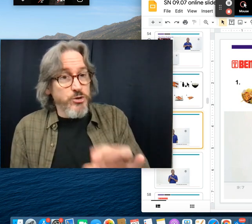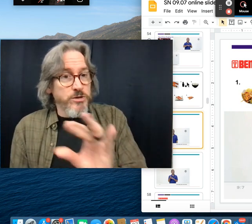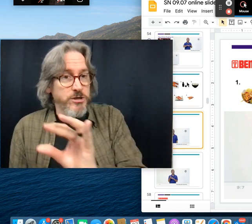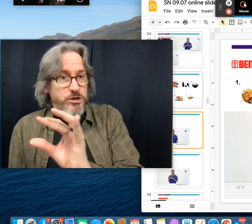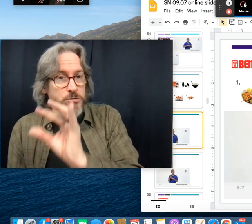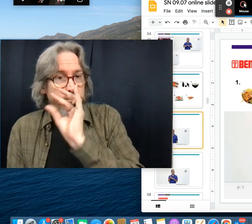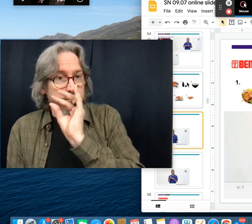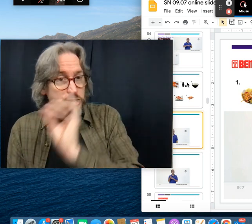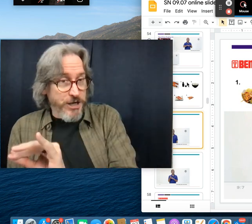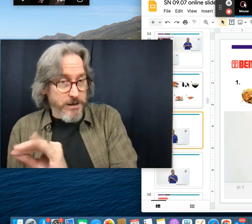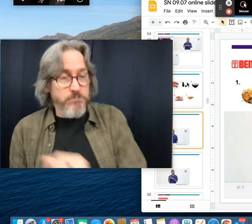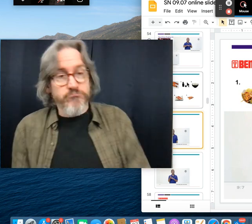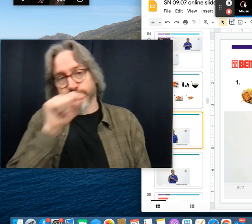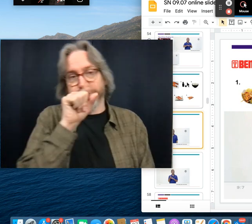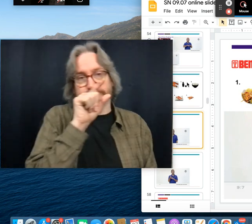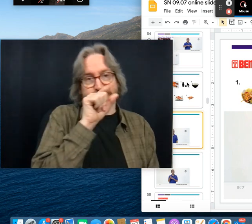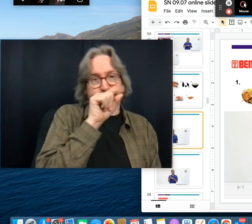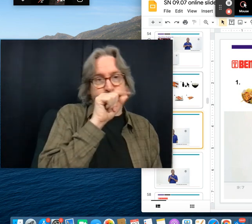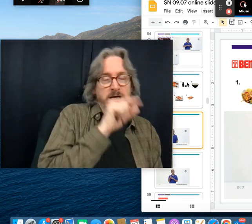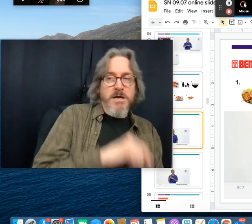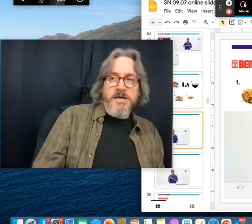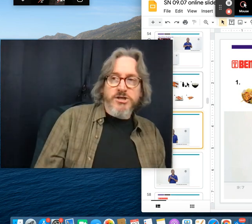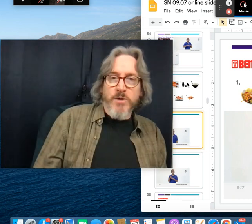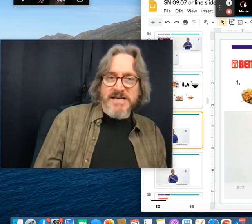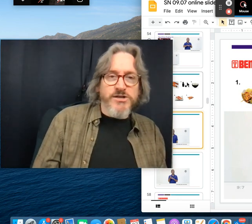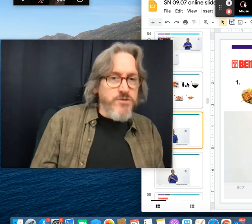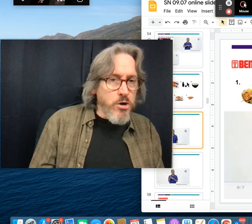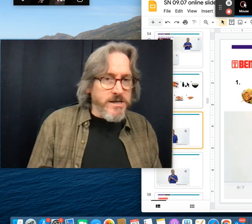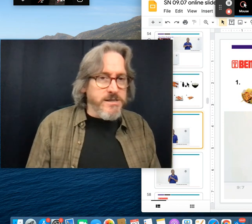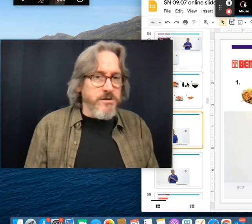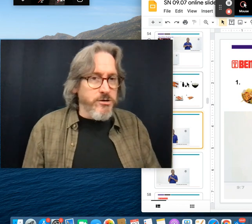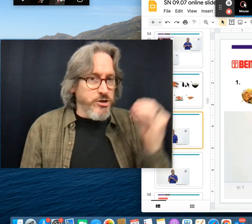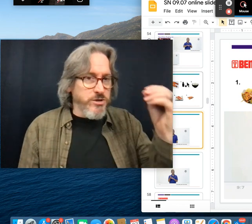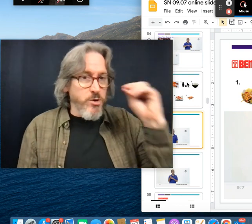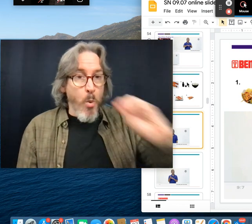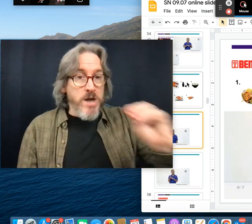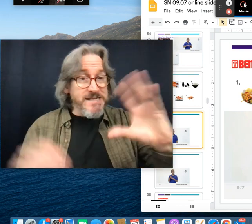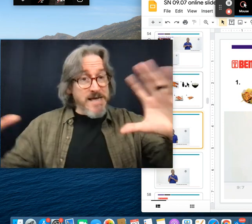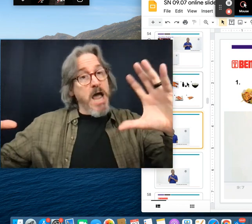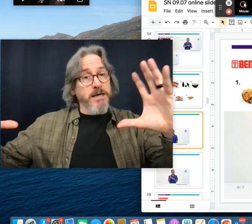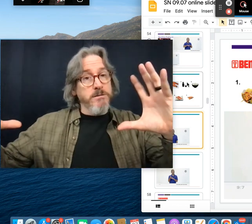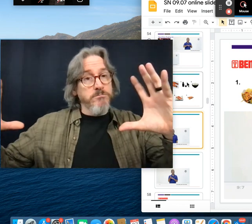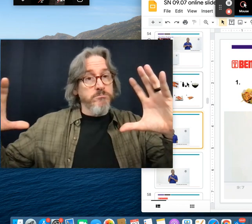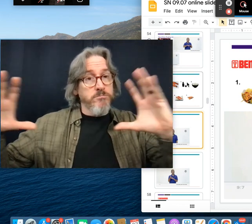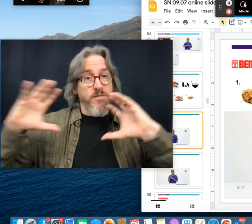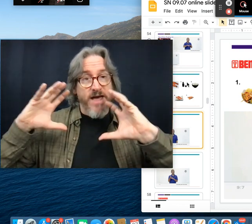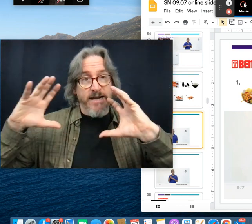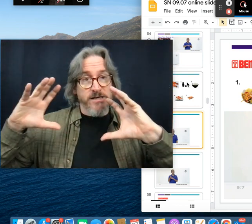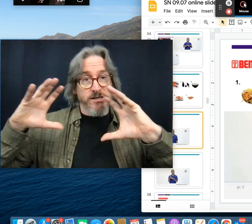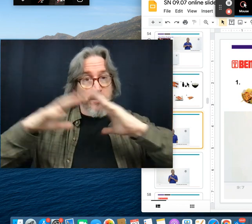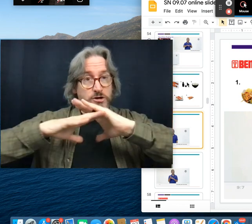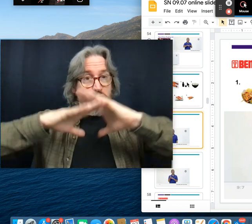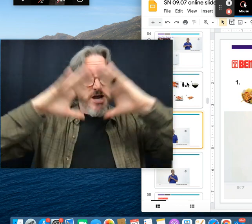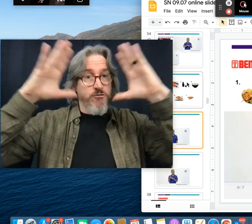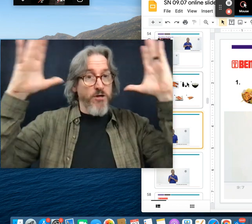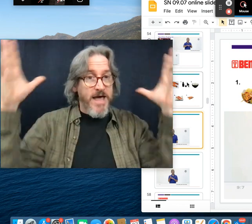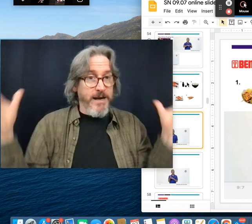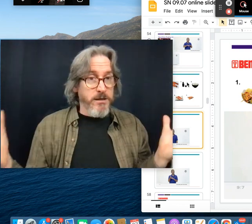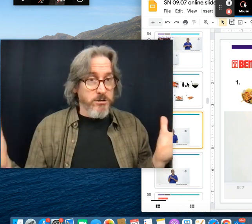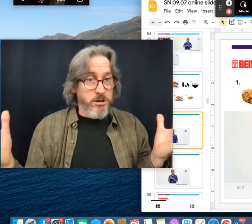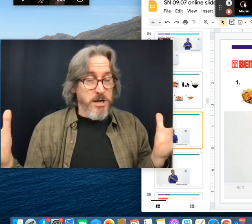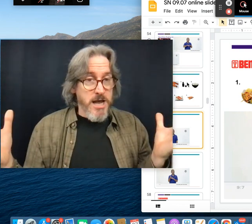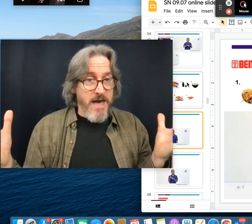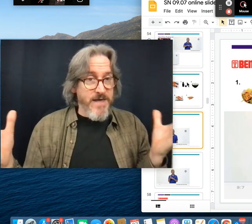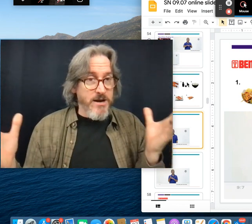applies to the term chicken. So as you've noticed, there's usually one sign that is the general